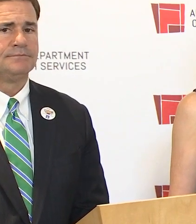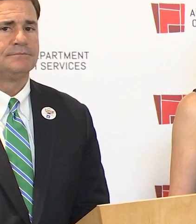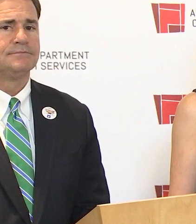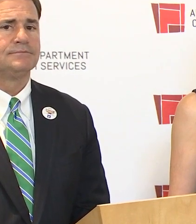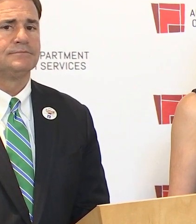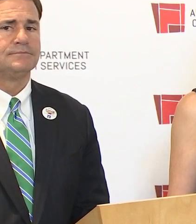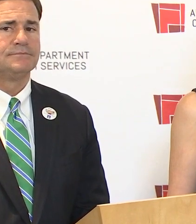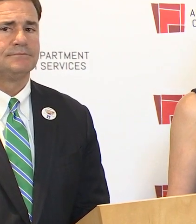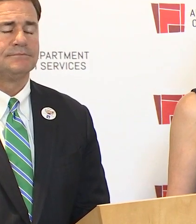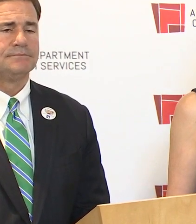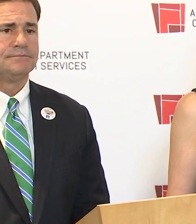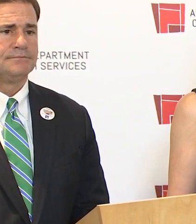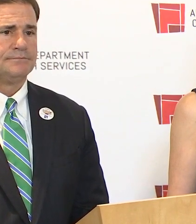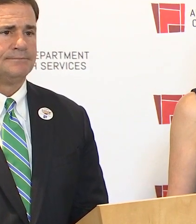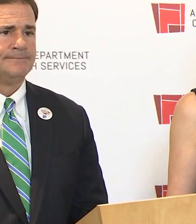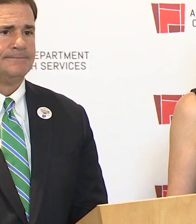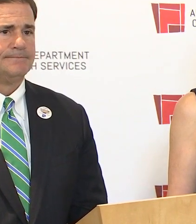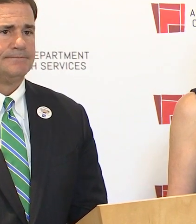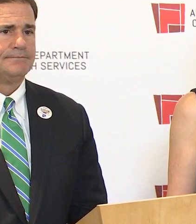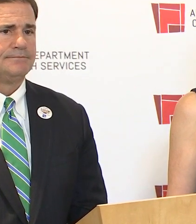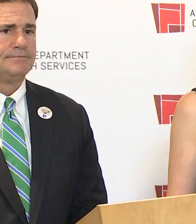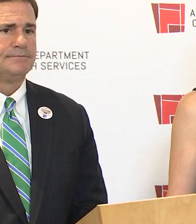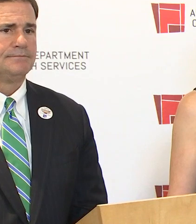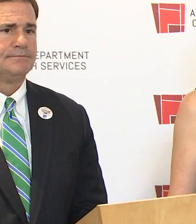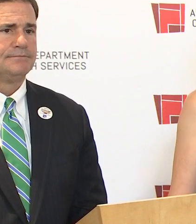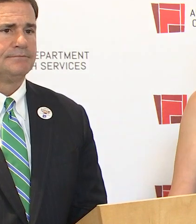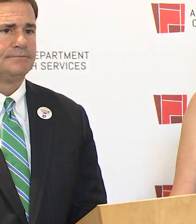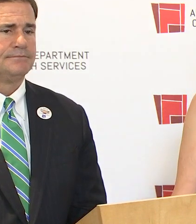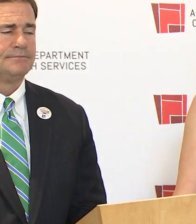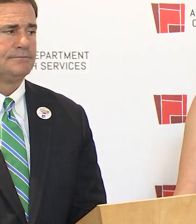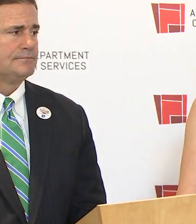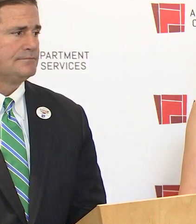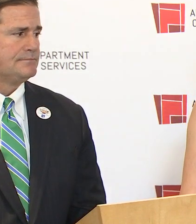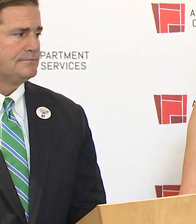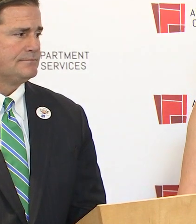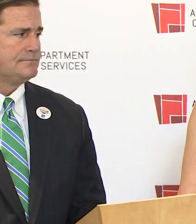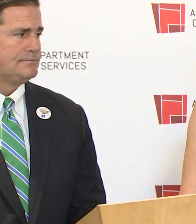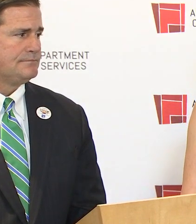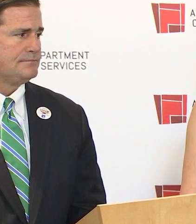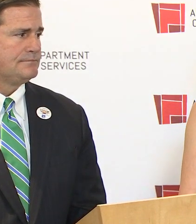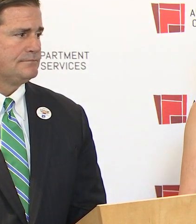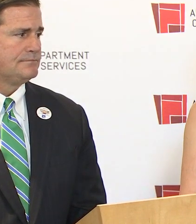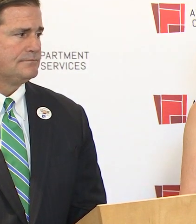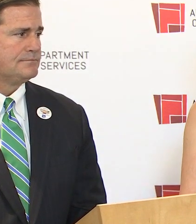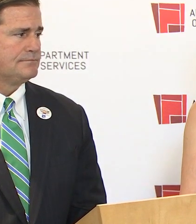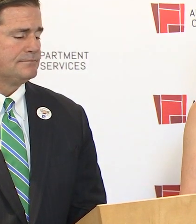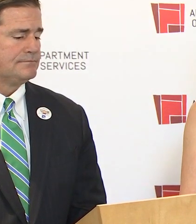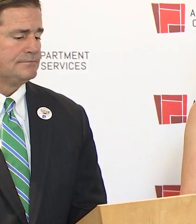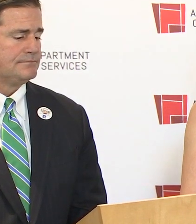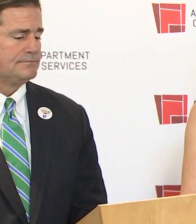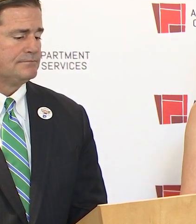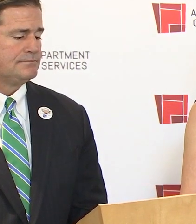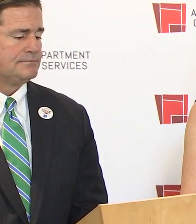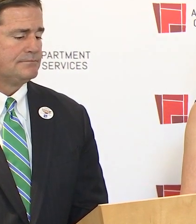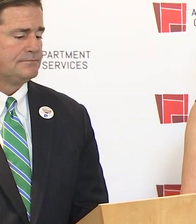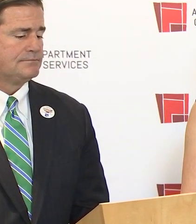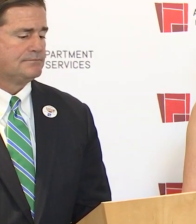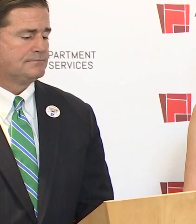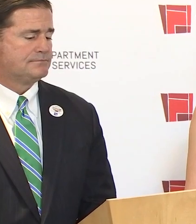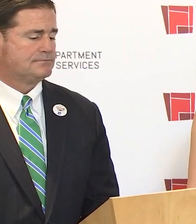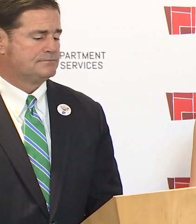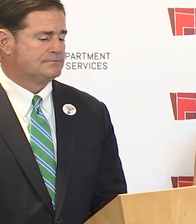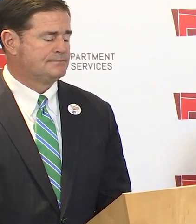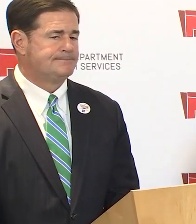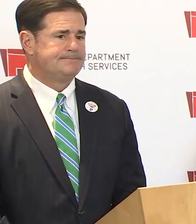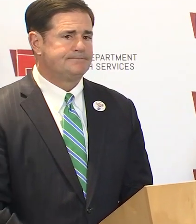incoming symptomatic residents. For those residents who are sick with respiratory illness,